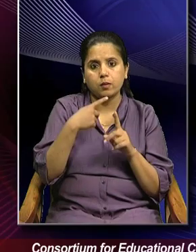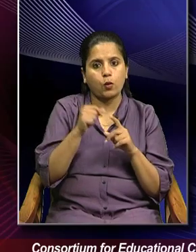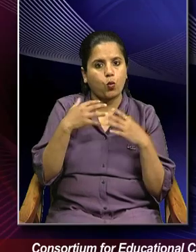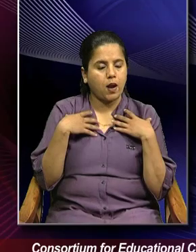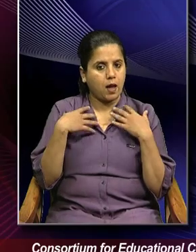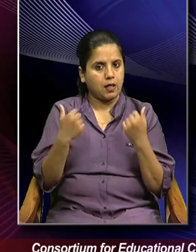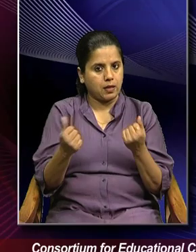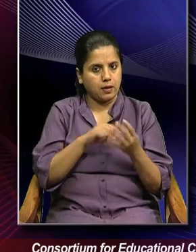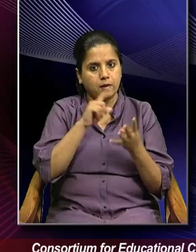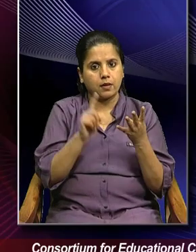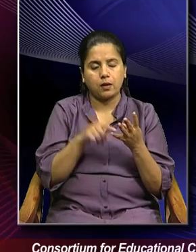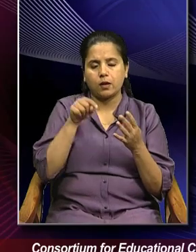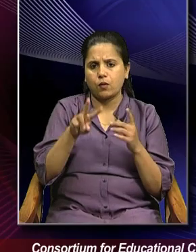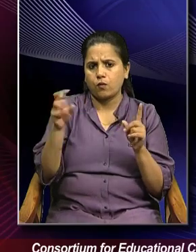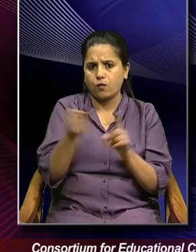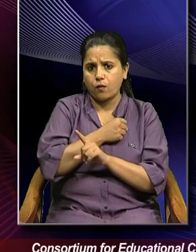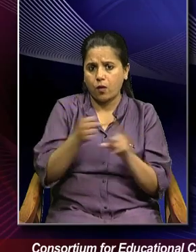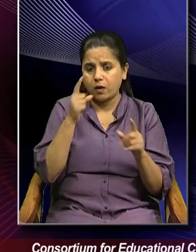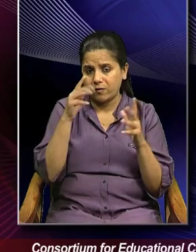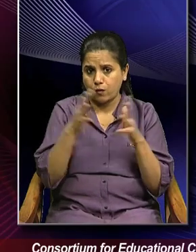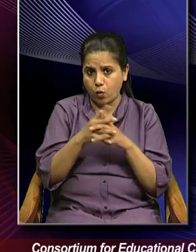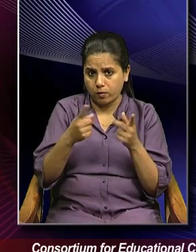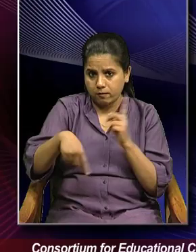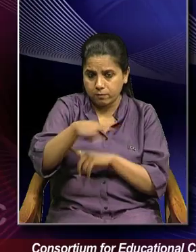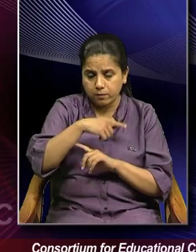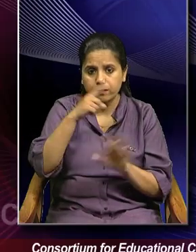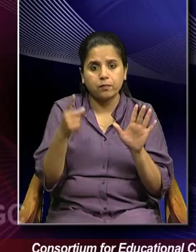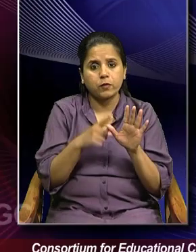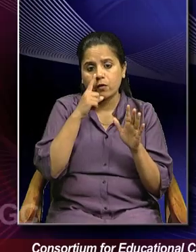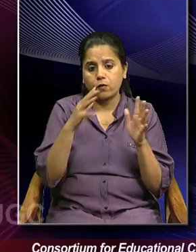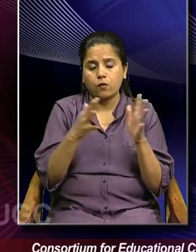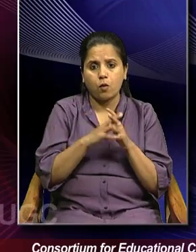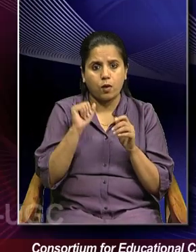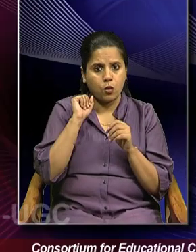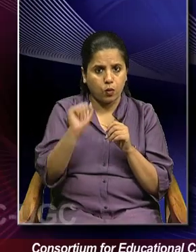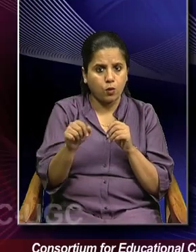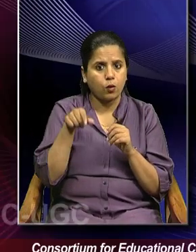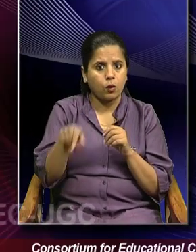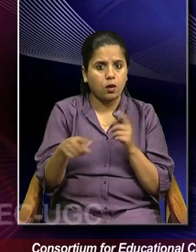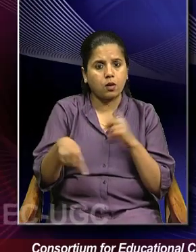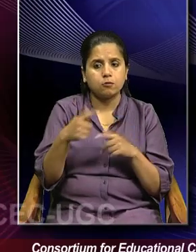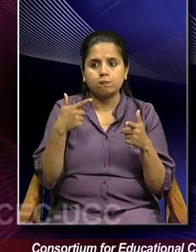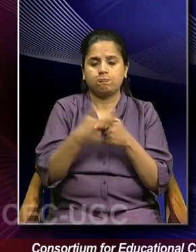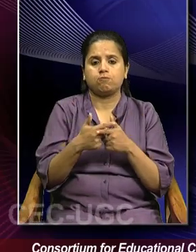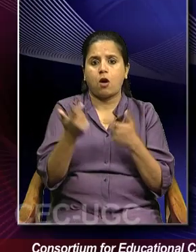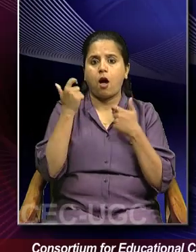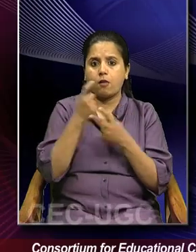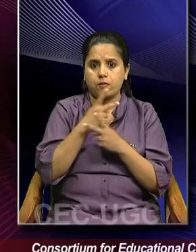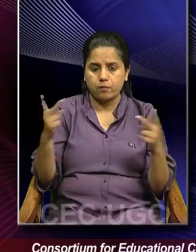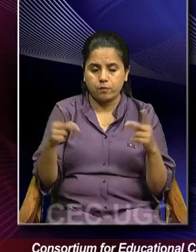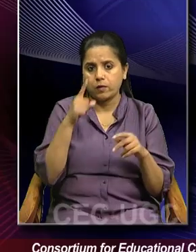health, violence against women, women and armed conflict, women and